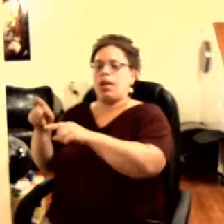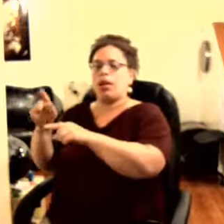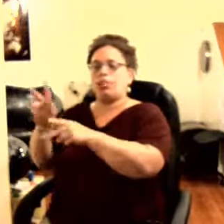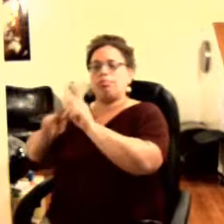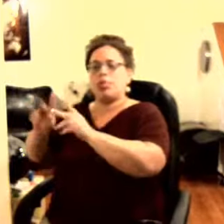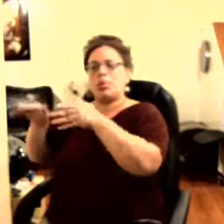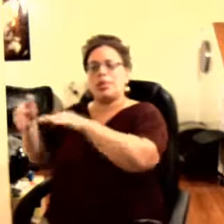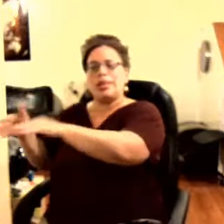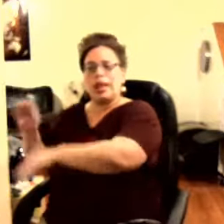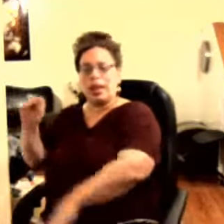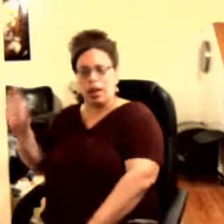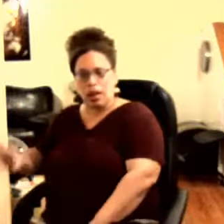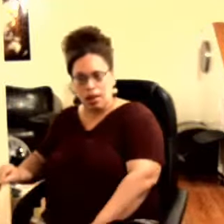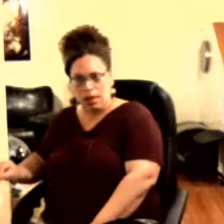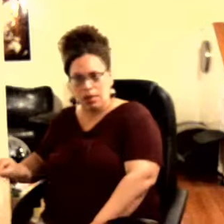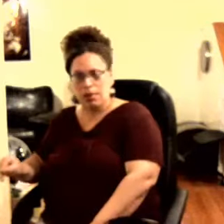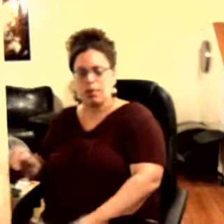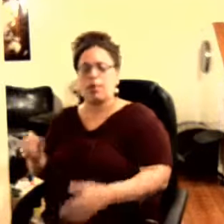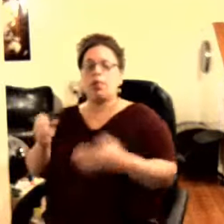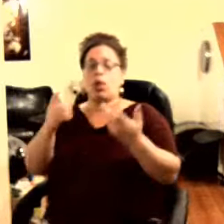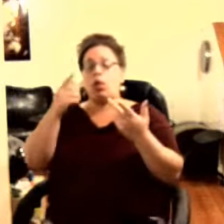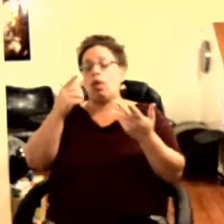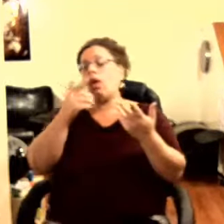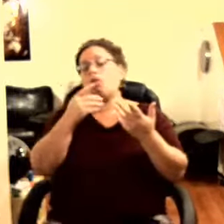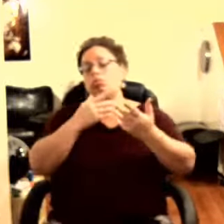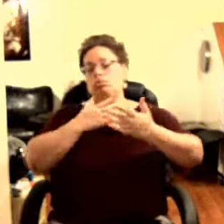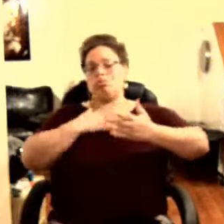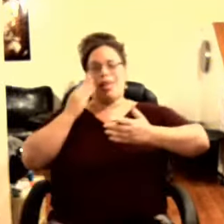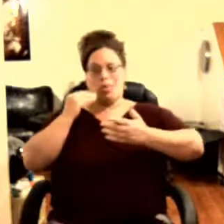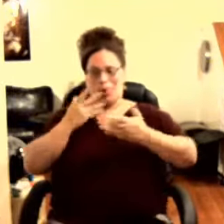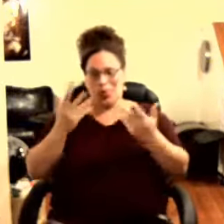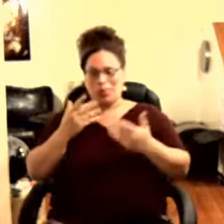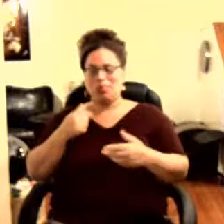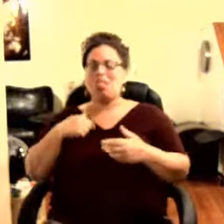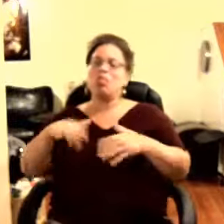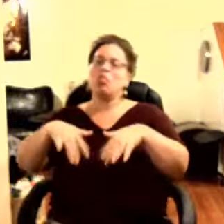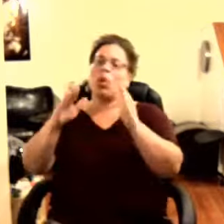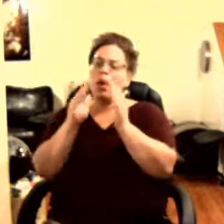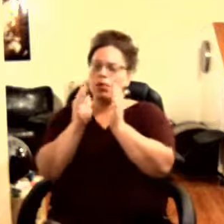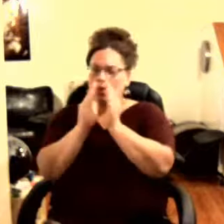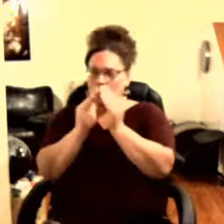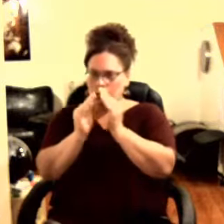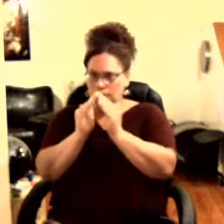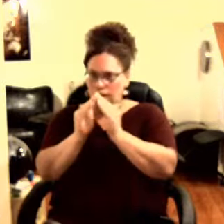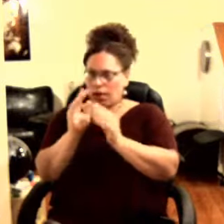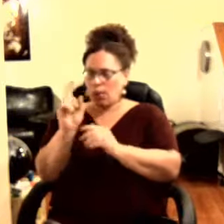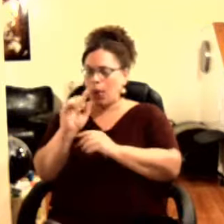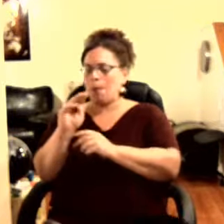to me. It meant a connection to the world. It meant something that would connect us all together. And I was sure that it was going to be